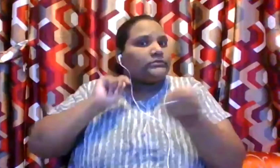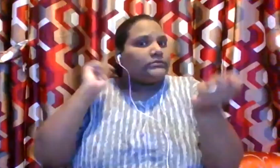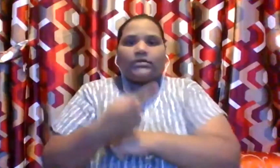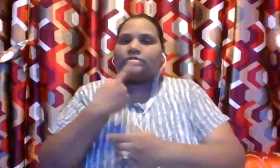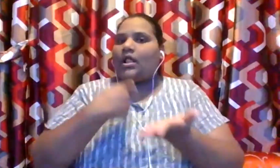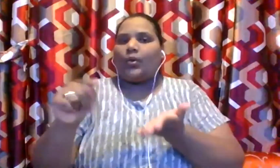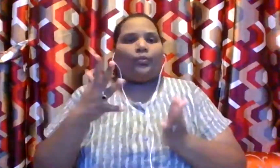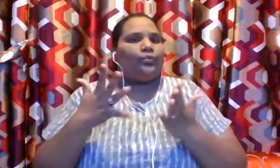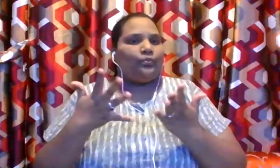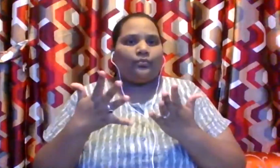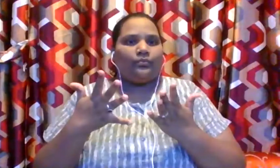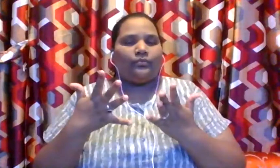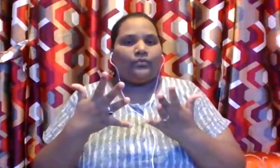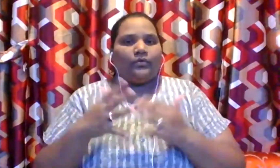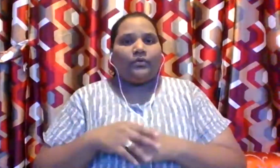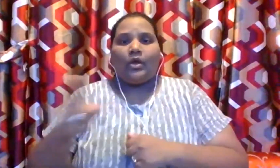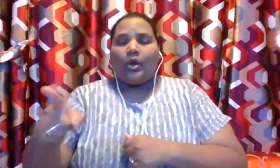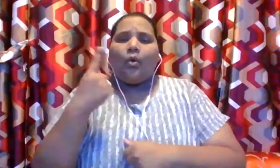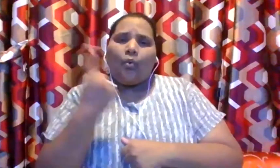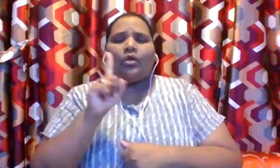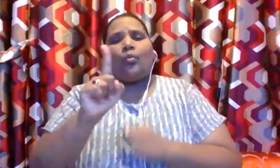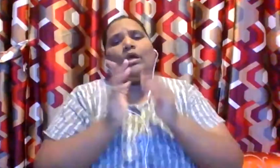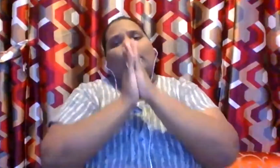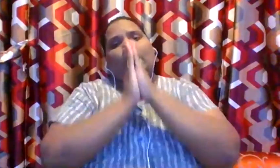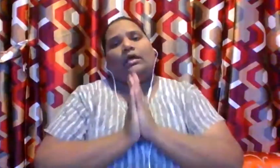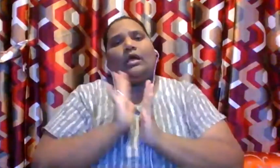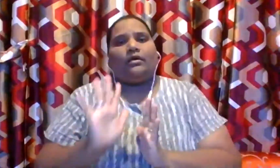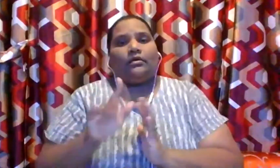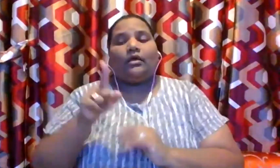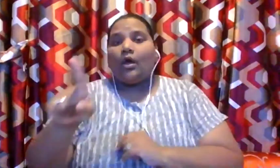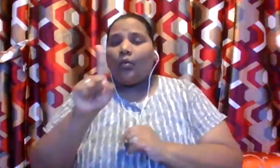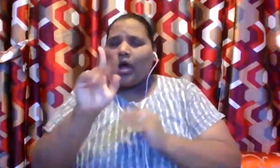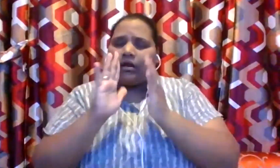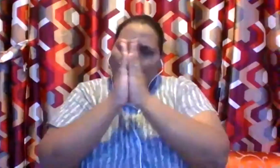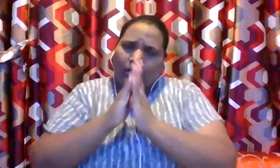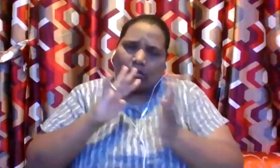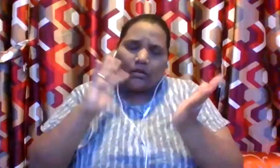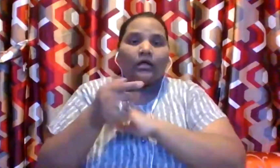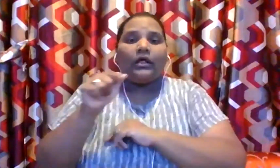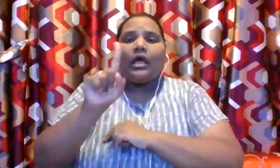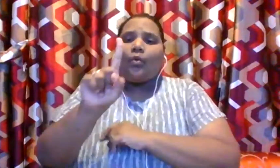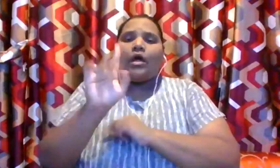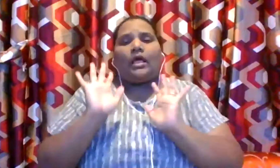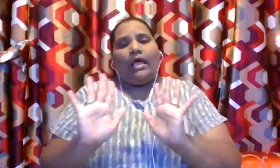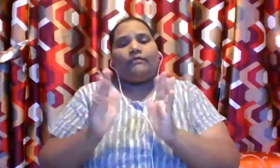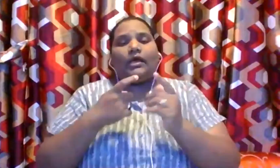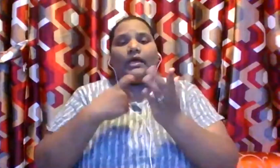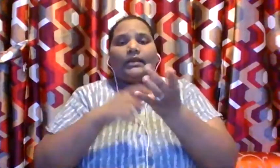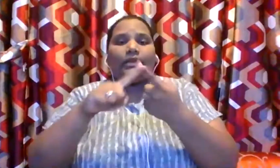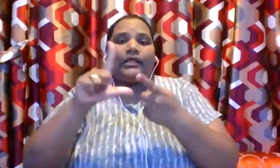Actually, there is only one religion in the entire world, and the name is Sanatan Dharma. It is the oldest